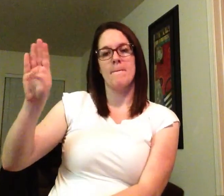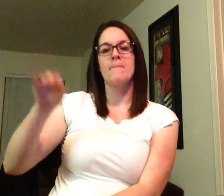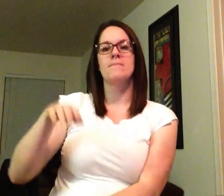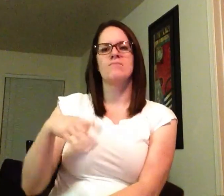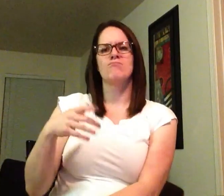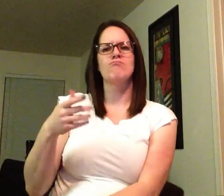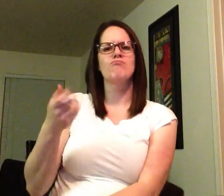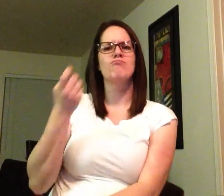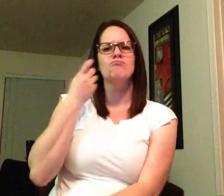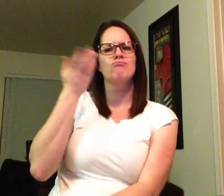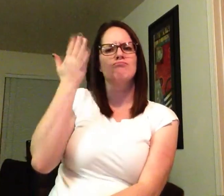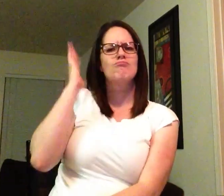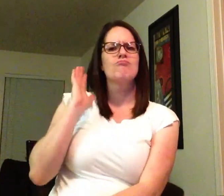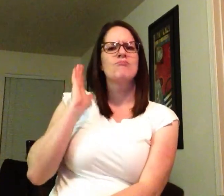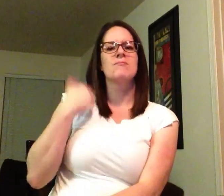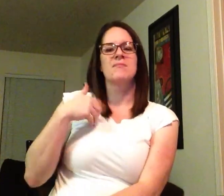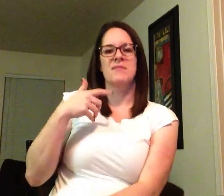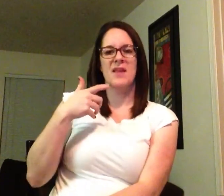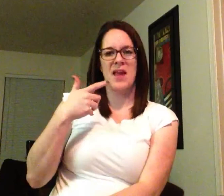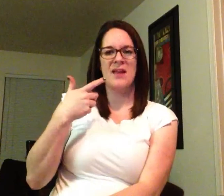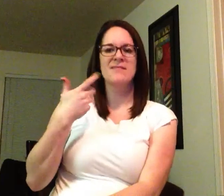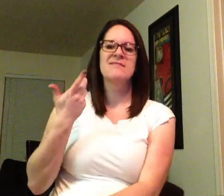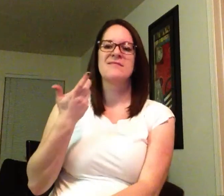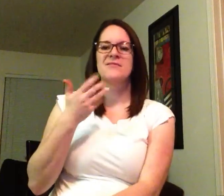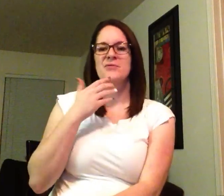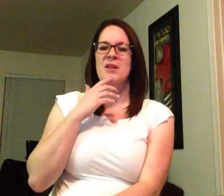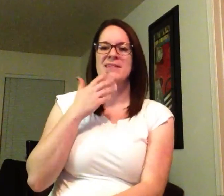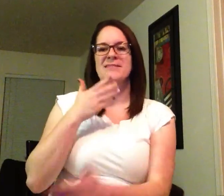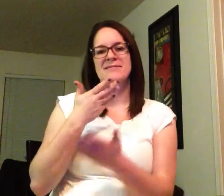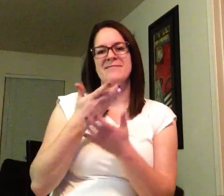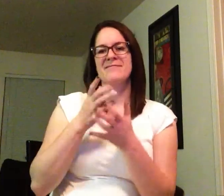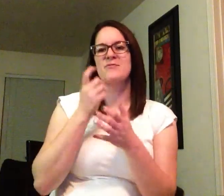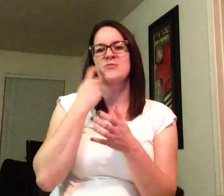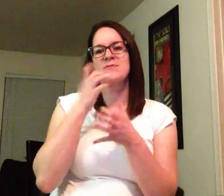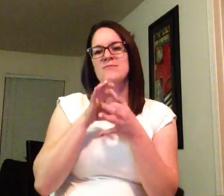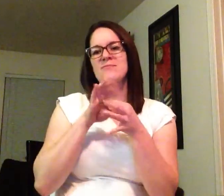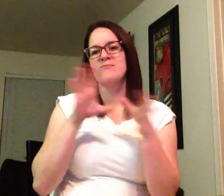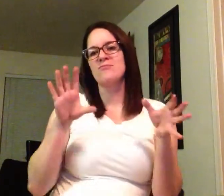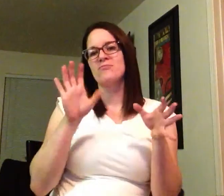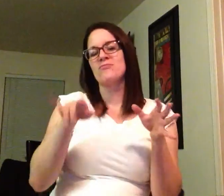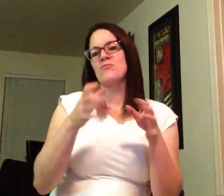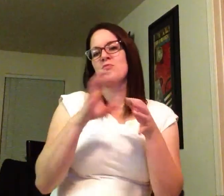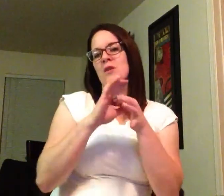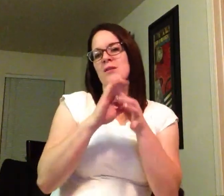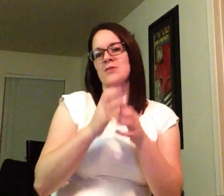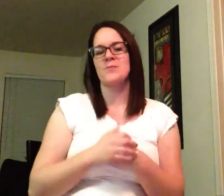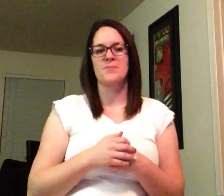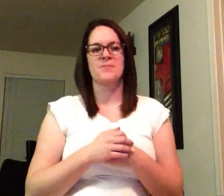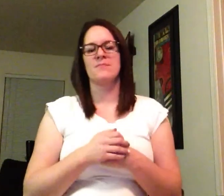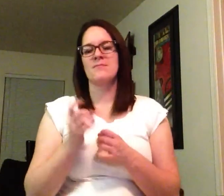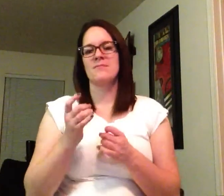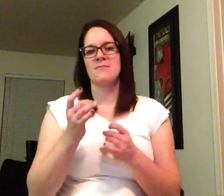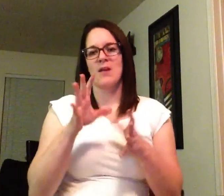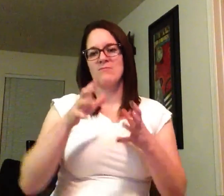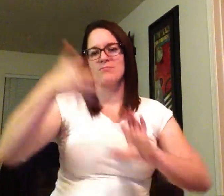myself at the end of yet another fantastic relationship that came burning down in a spectacular fashion. And I